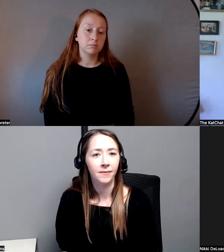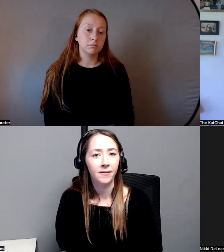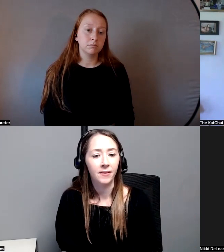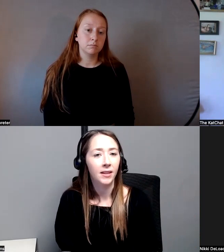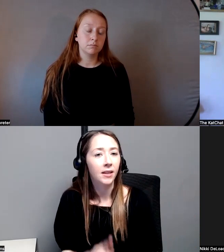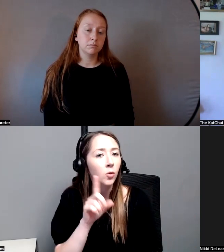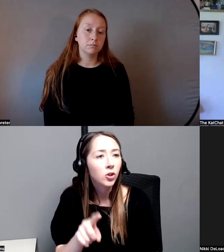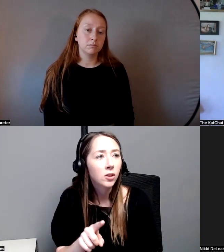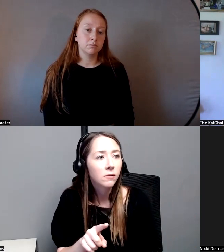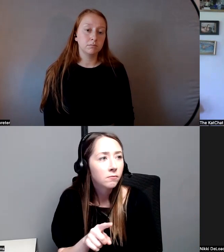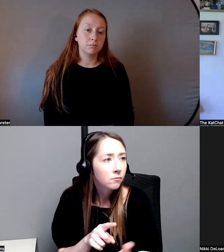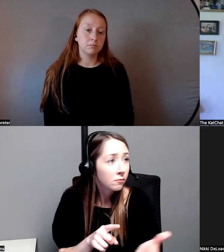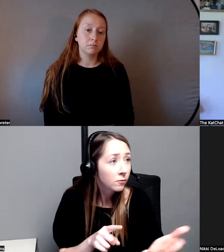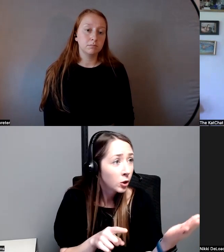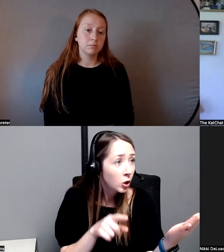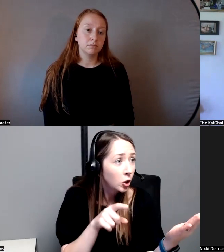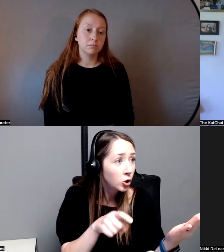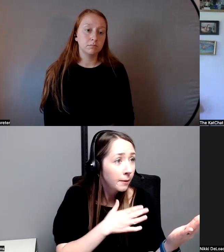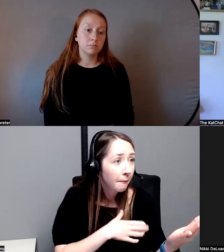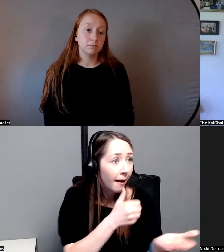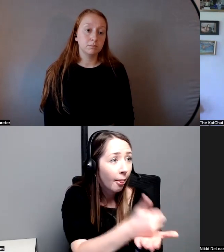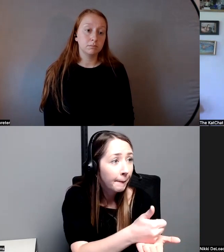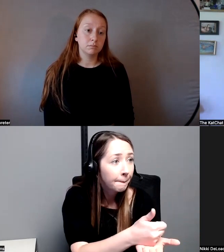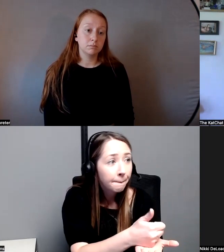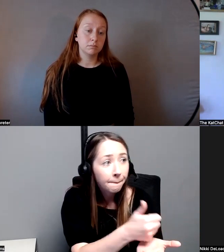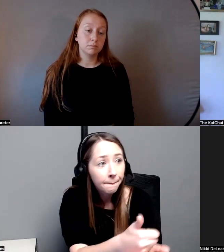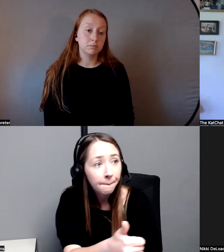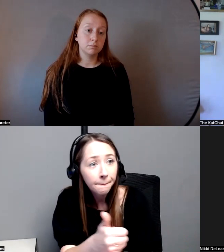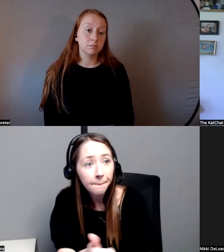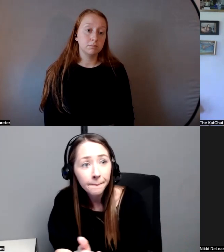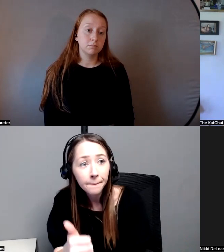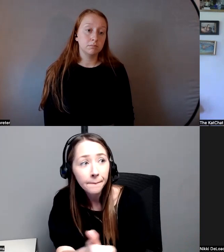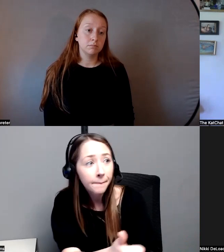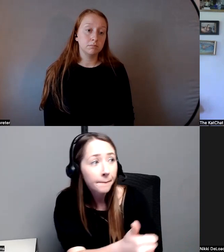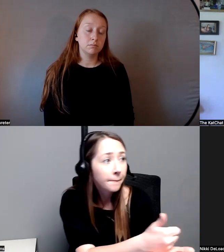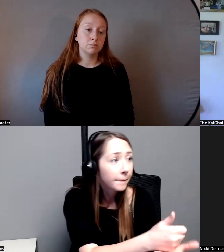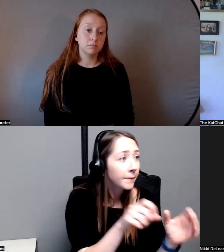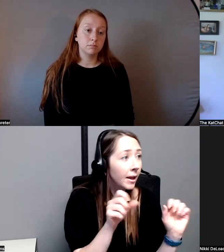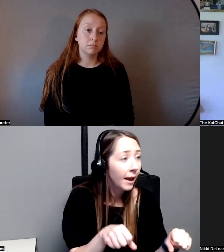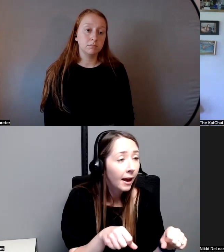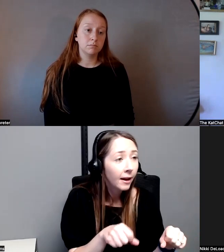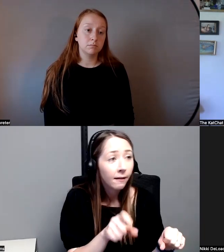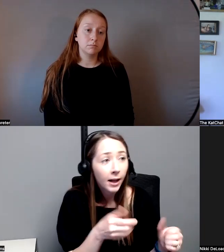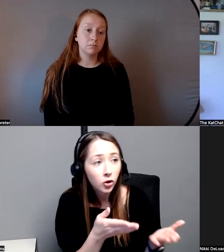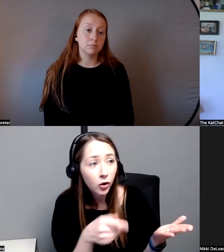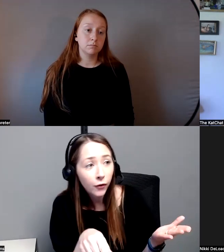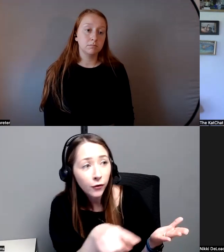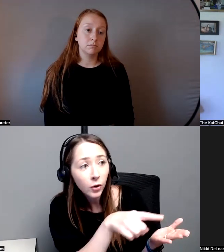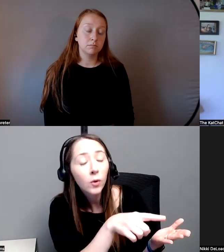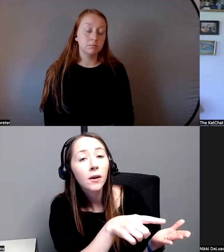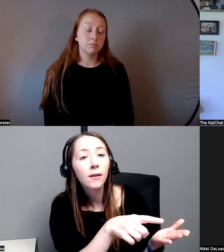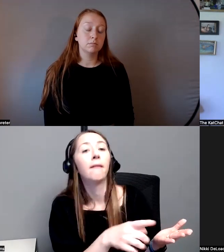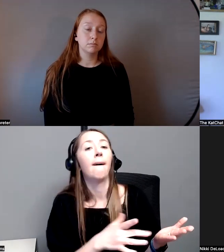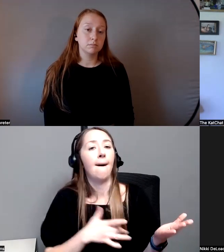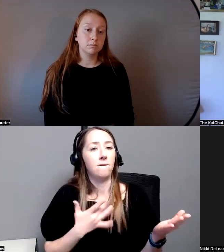question was, do you need my help? Can I help you? Can I be of service in your life? And so I